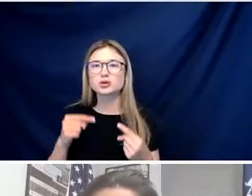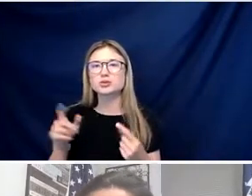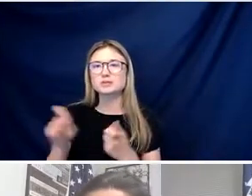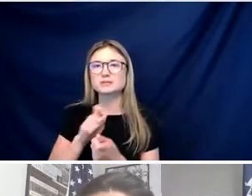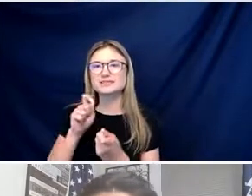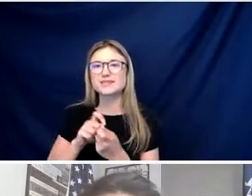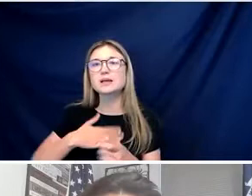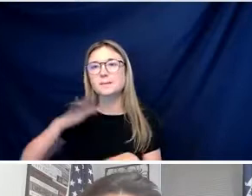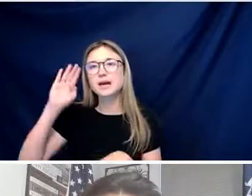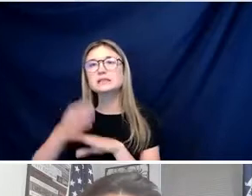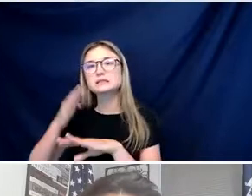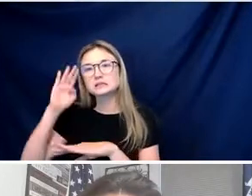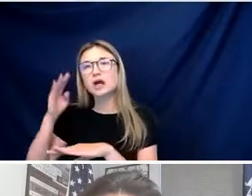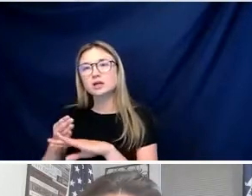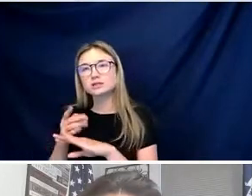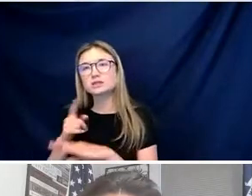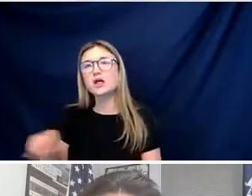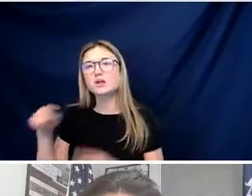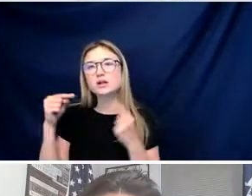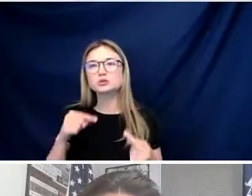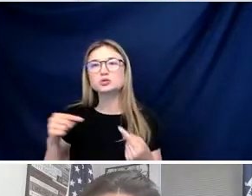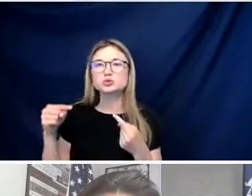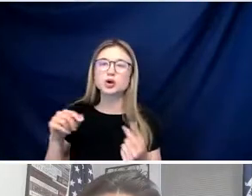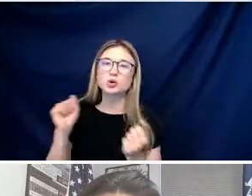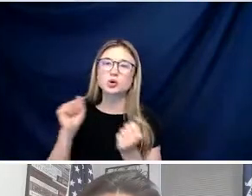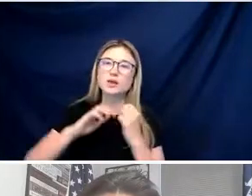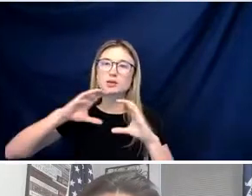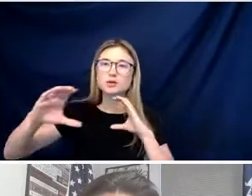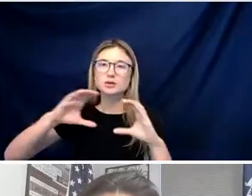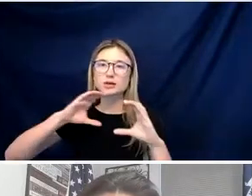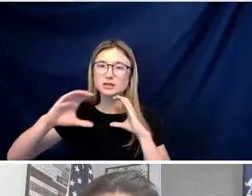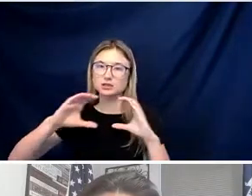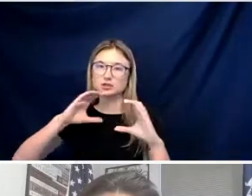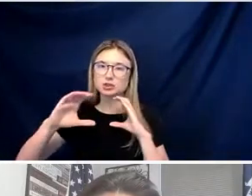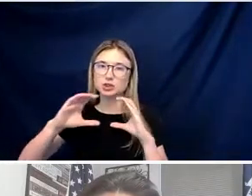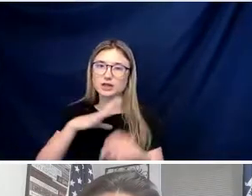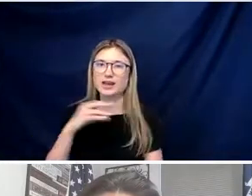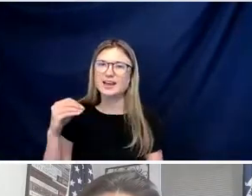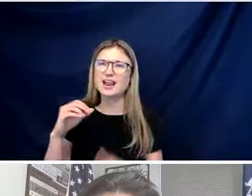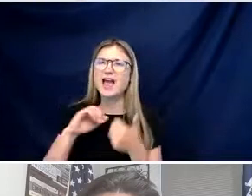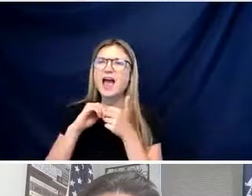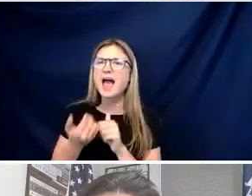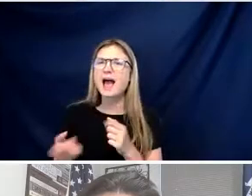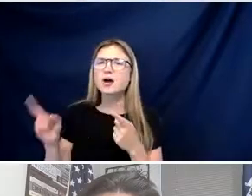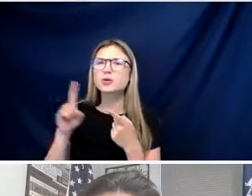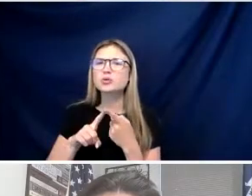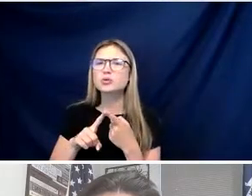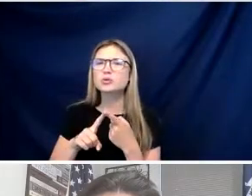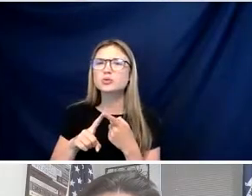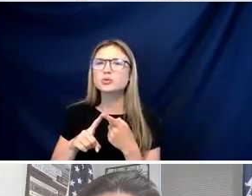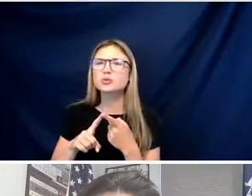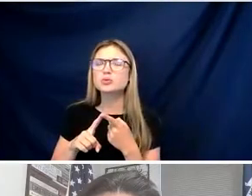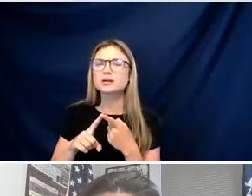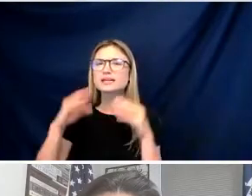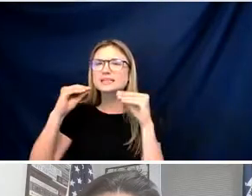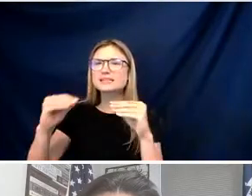and they struggle with communication or struggled with communication, and how to go about teaching